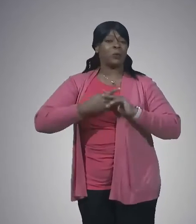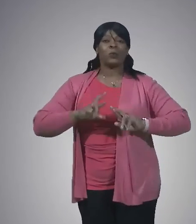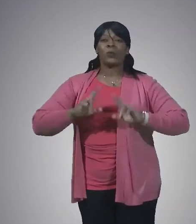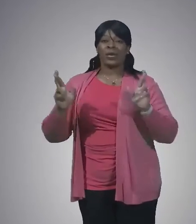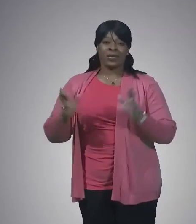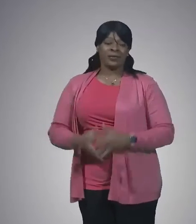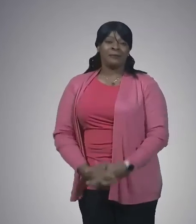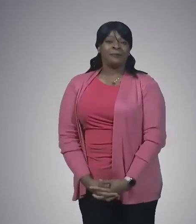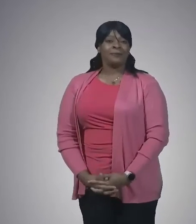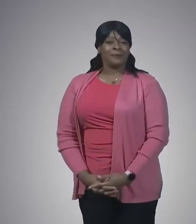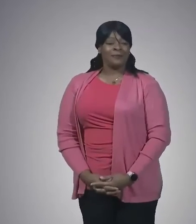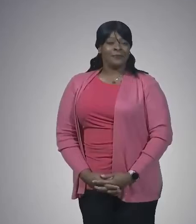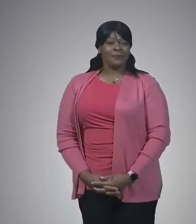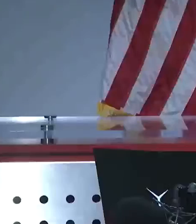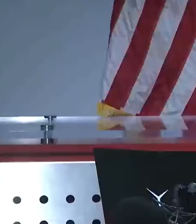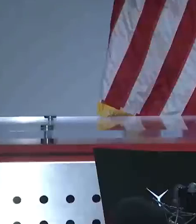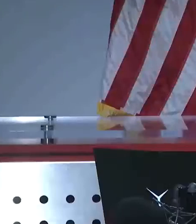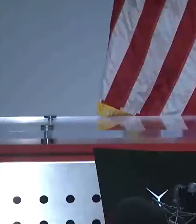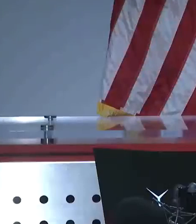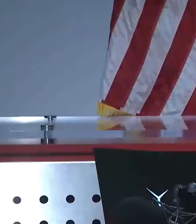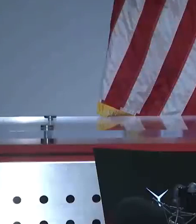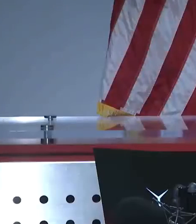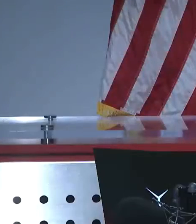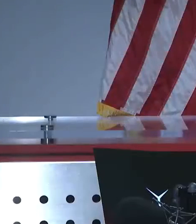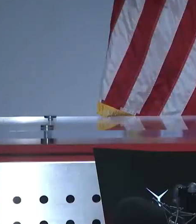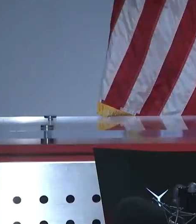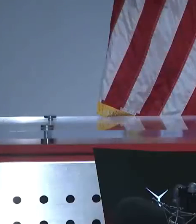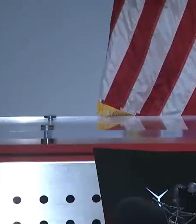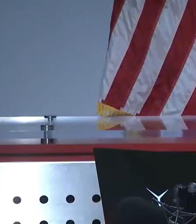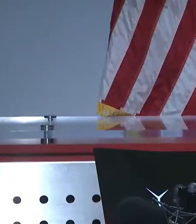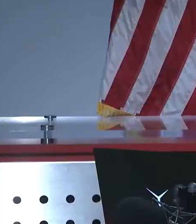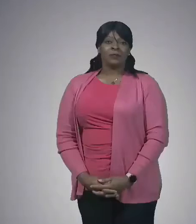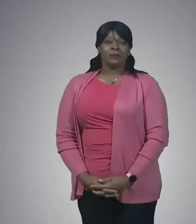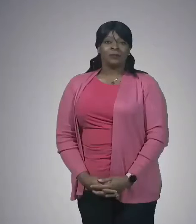available. Kelly Roberts, WMC.